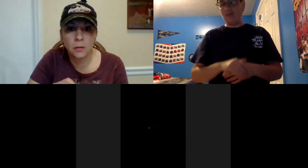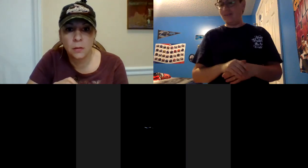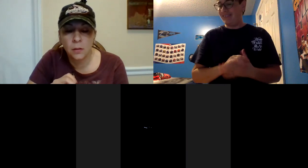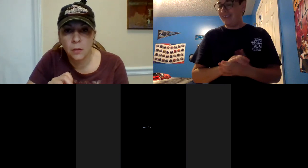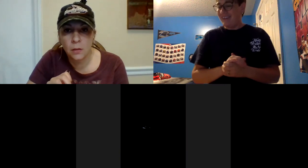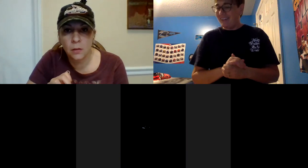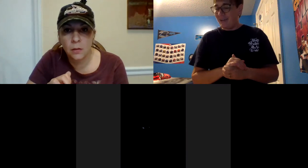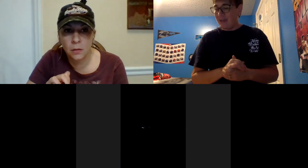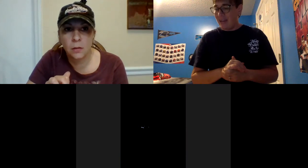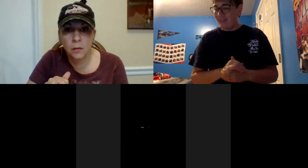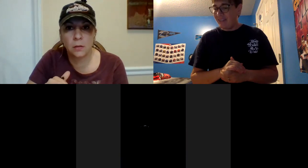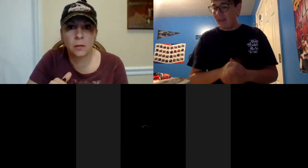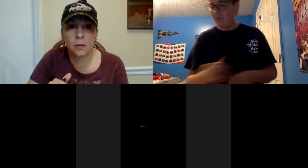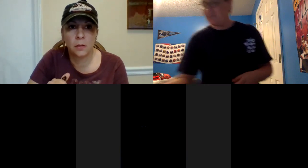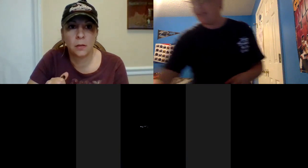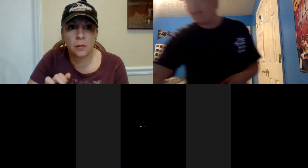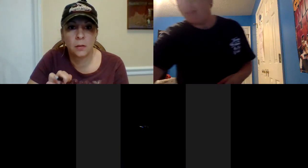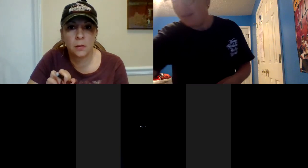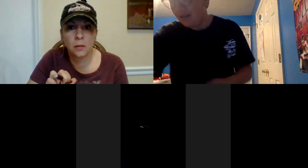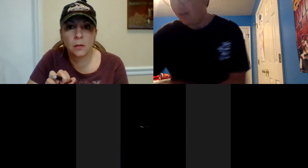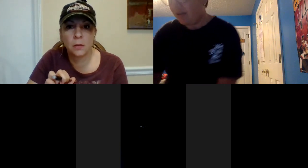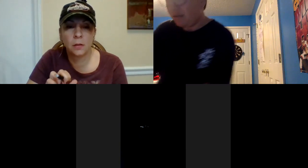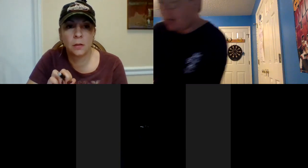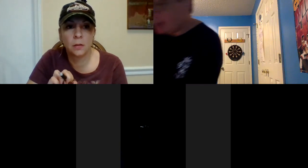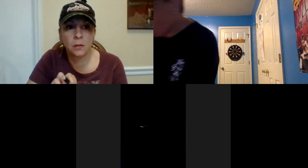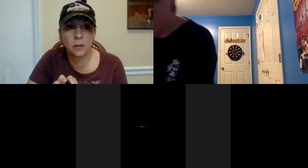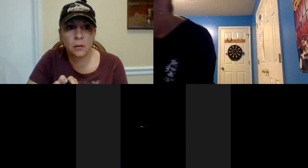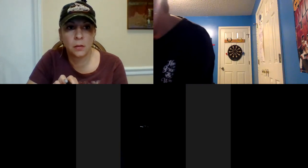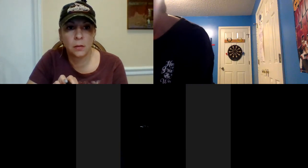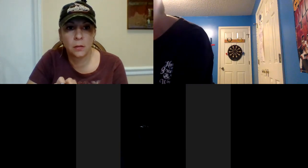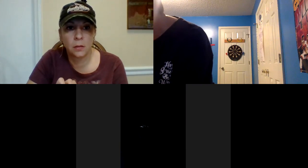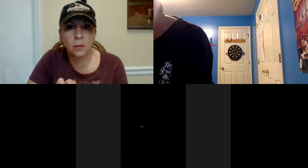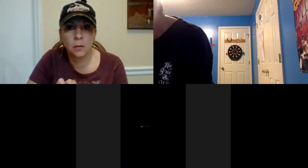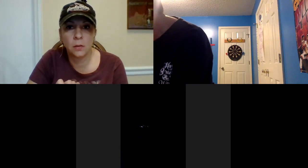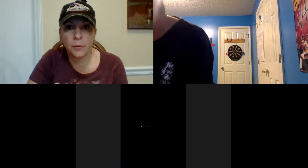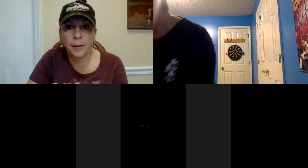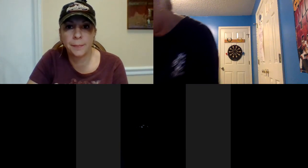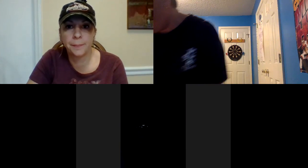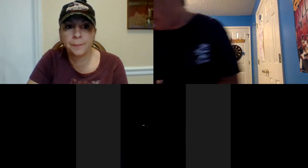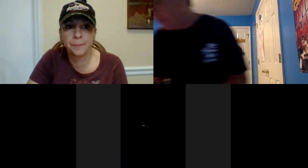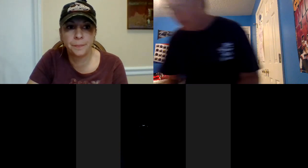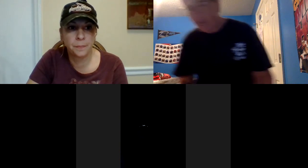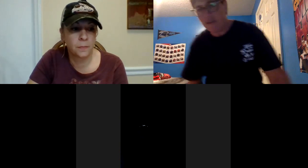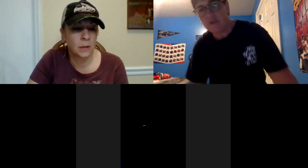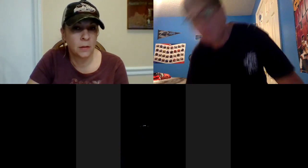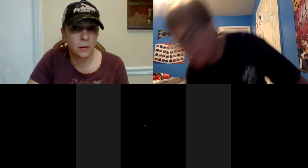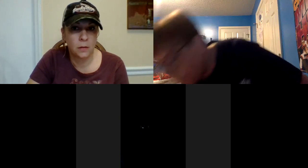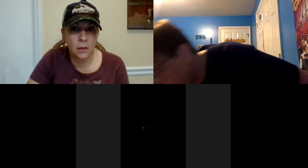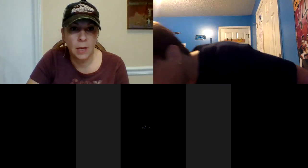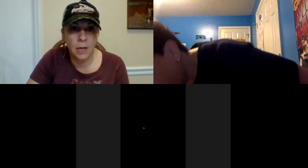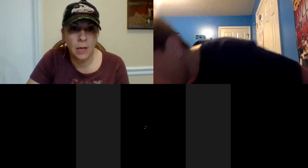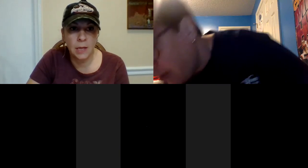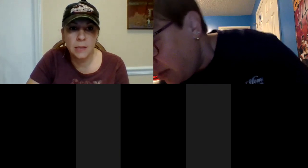sure that we have done that one. So I'm going to write that one down up here. Okay. I feel like we have,